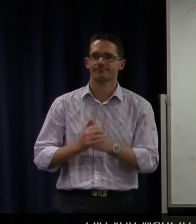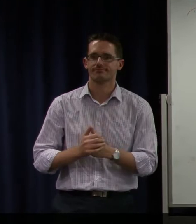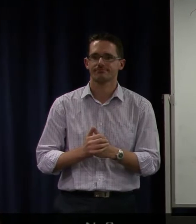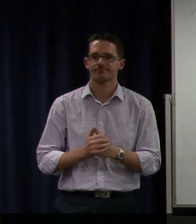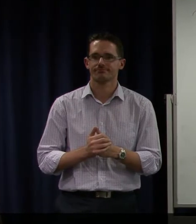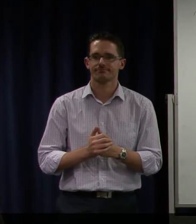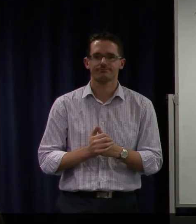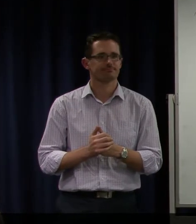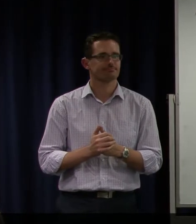Okay, any other comments?